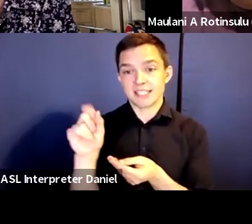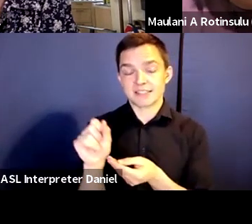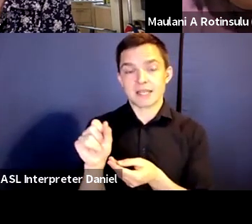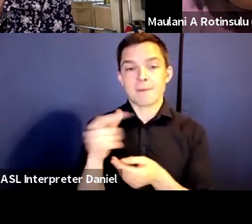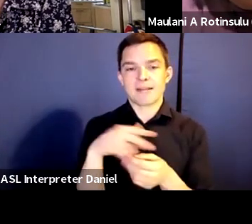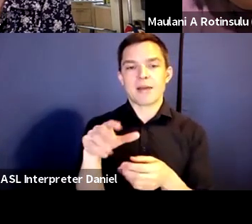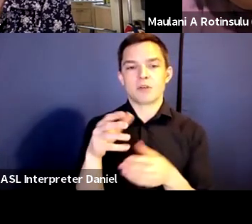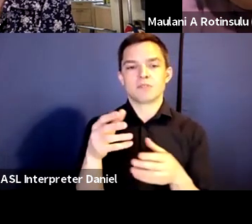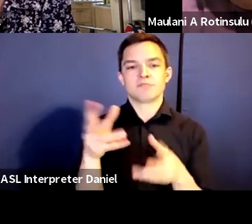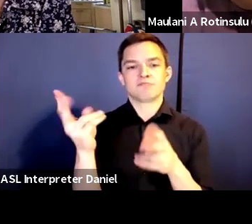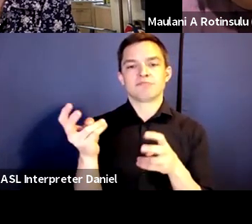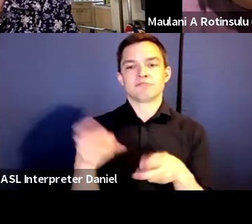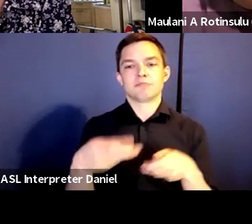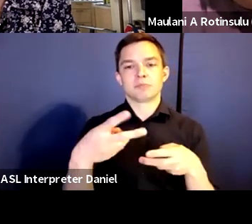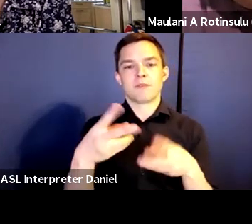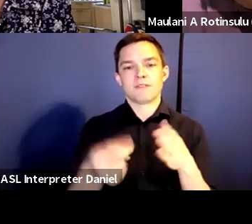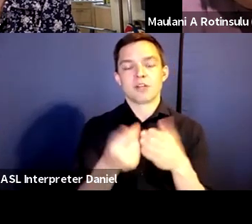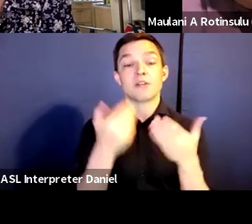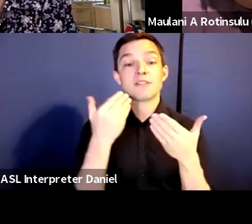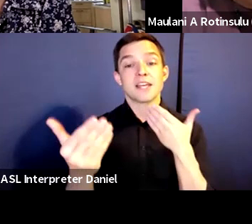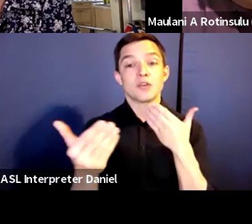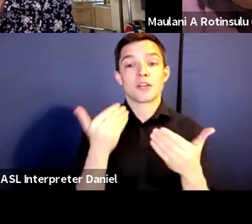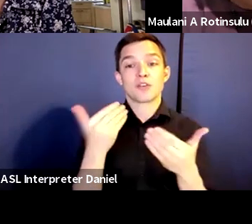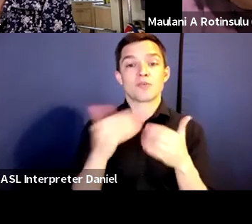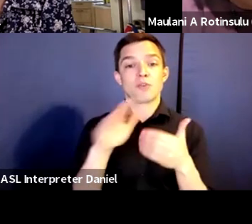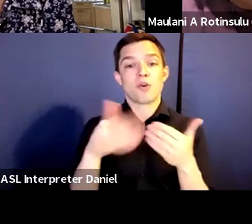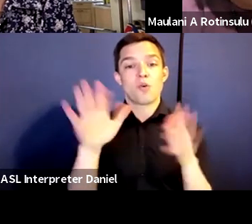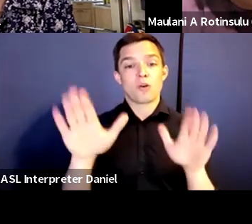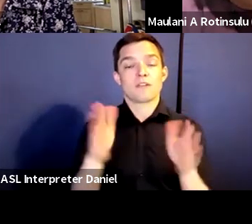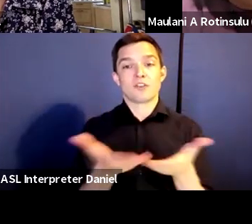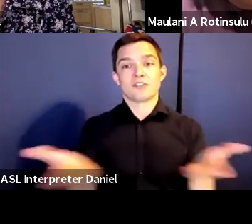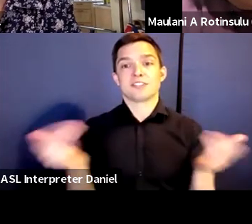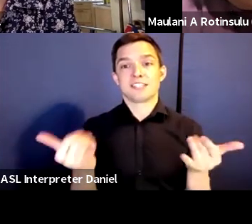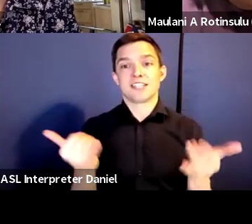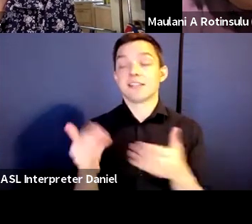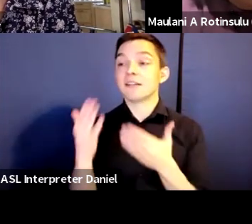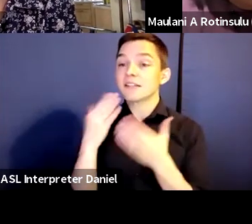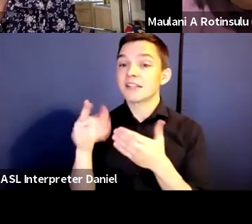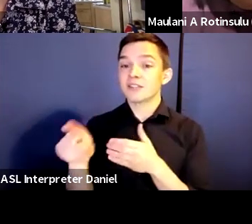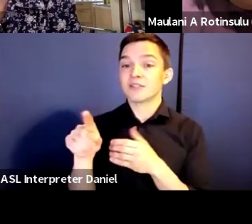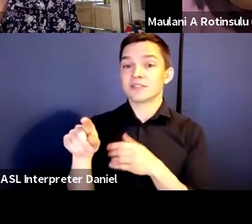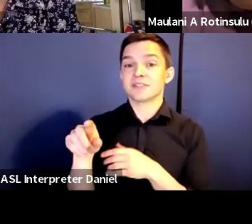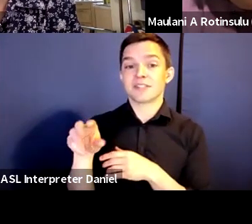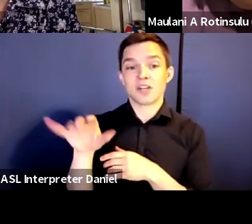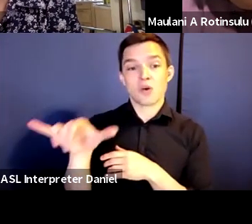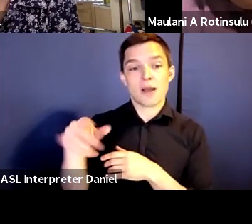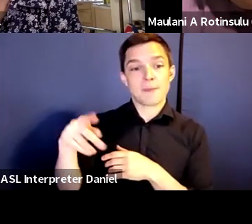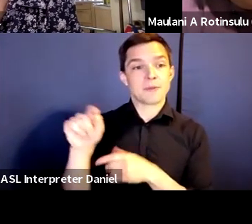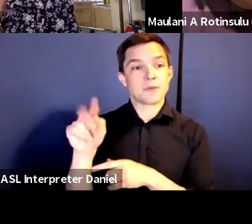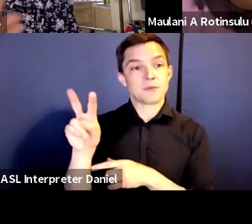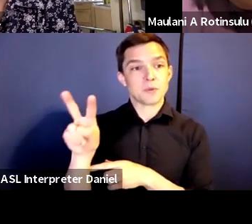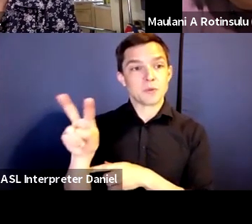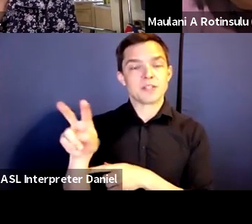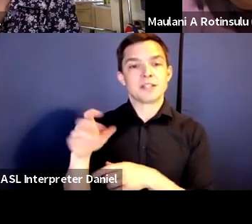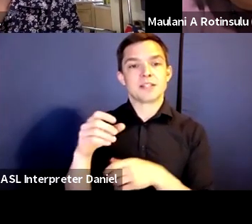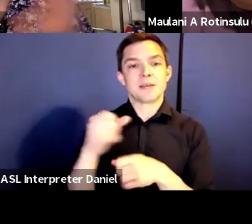and thank you, thank you, thank you. You guys have all been wonderful today. And thank you to YP2LE and Making Sense for